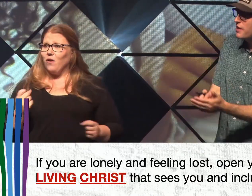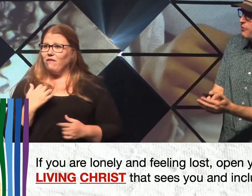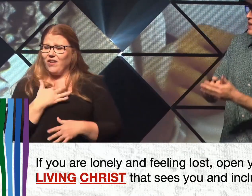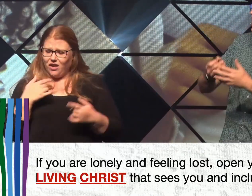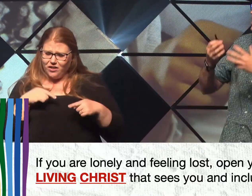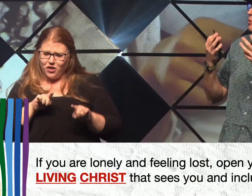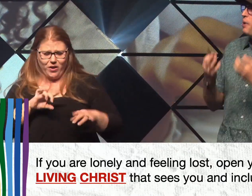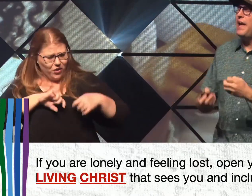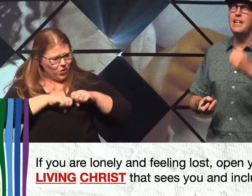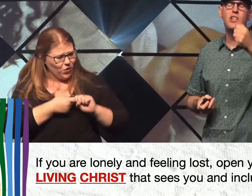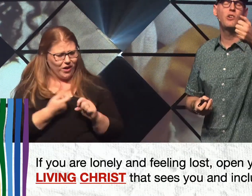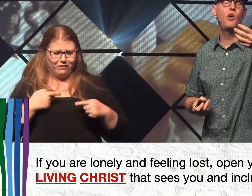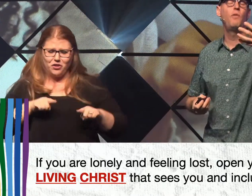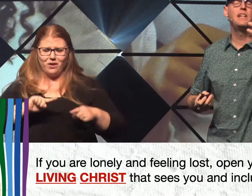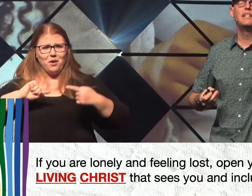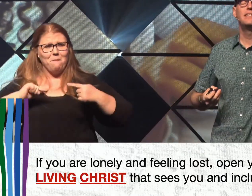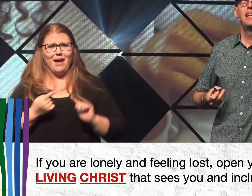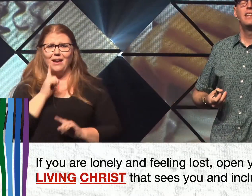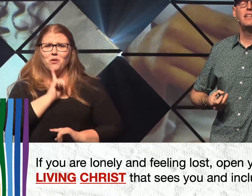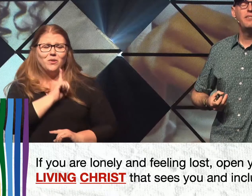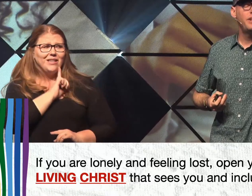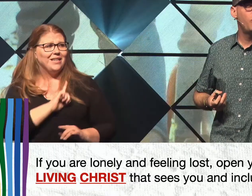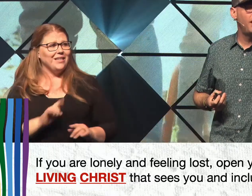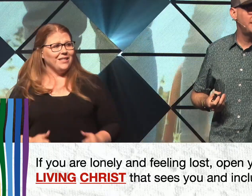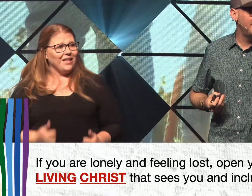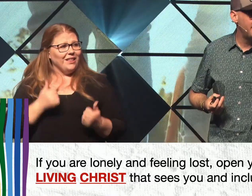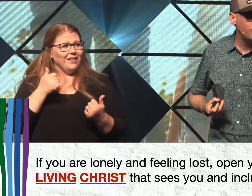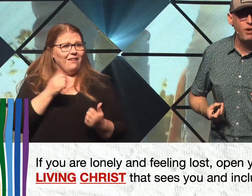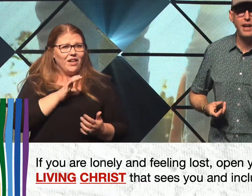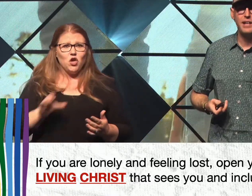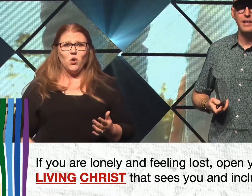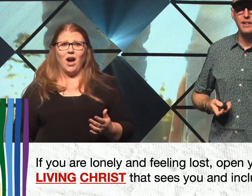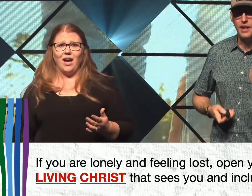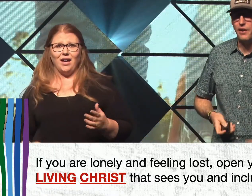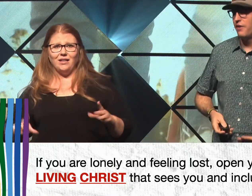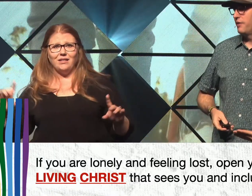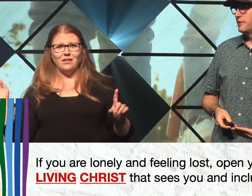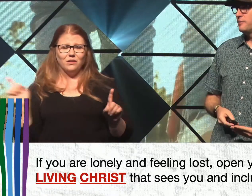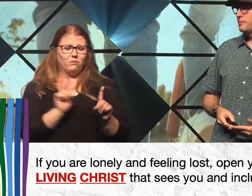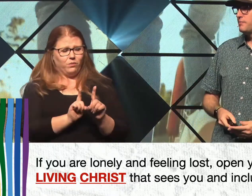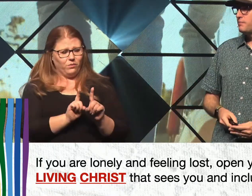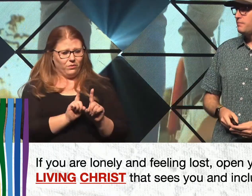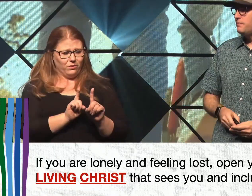your grief, in your pain, in your loneliness, the living one standing right there.